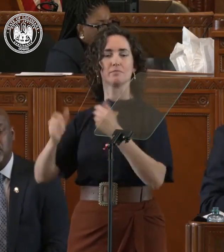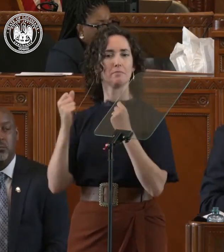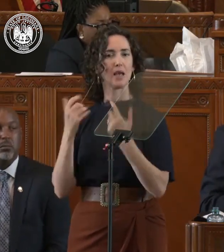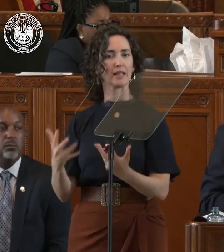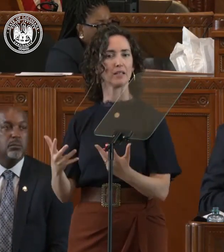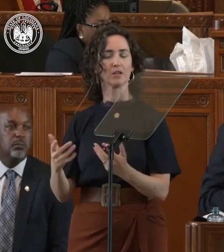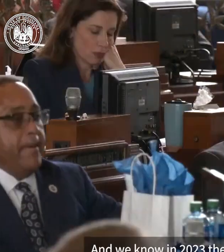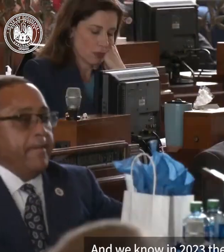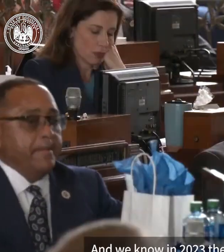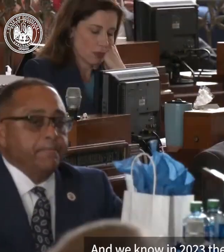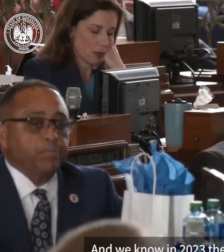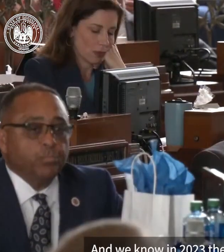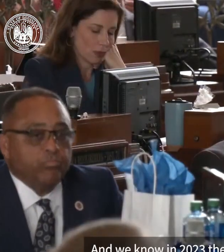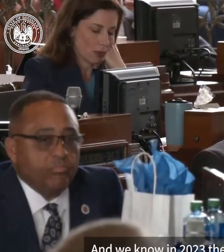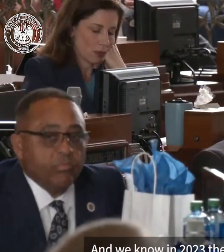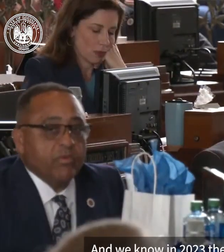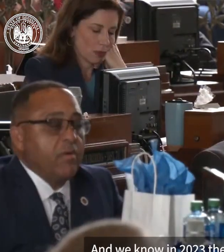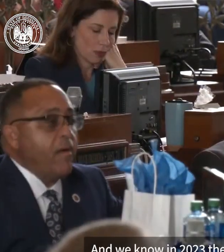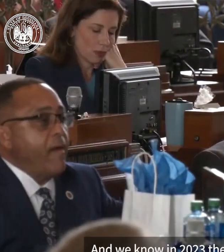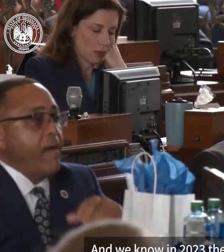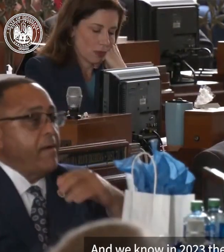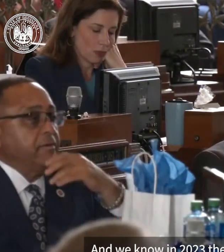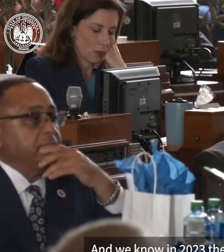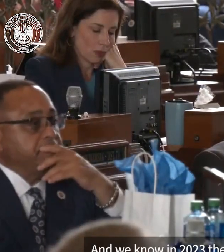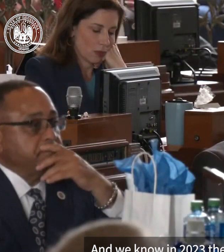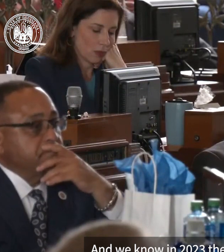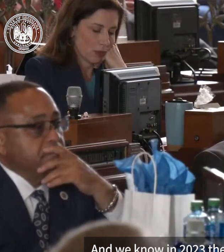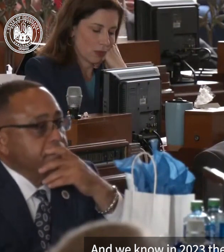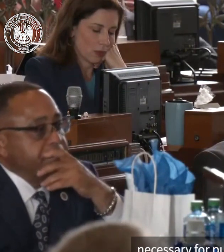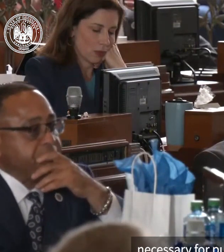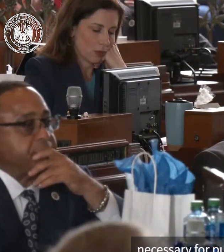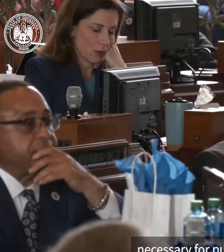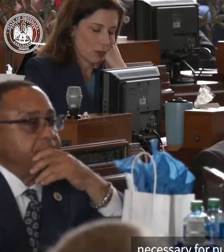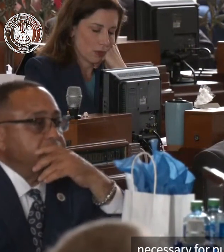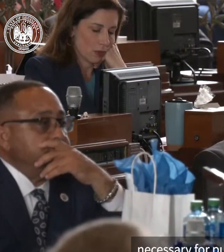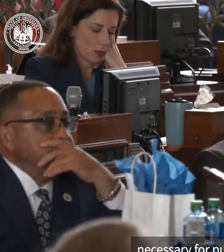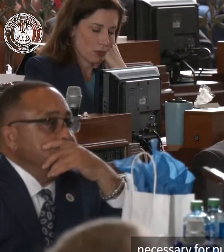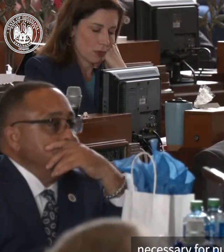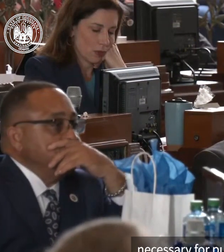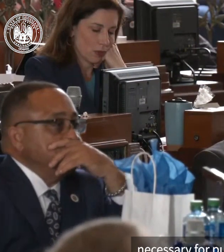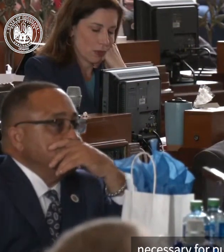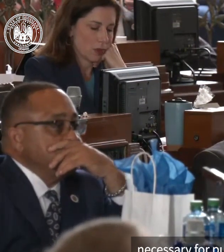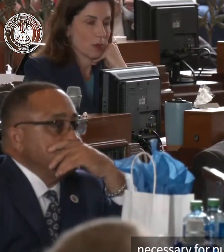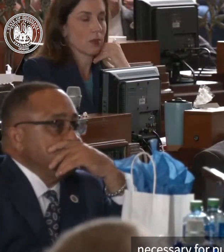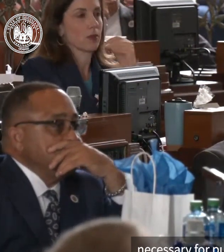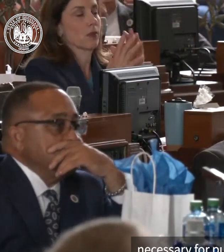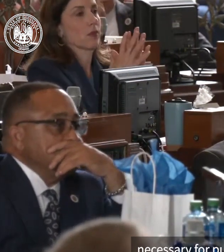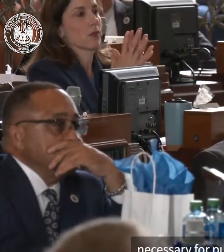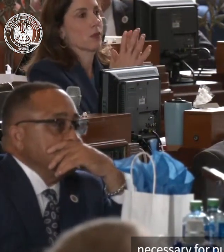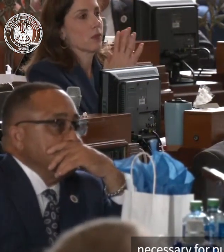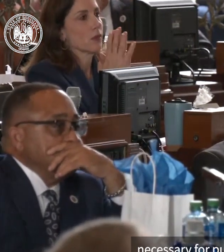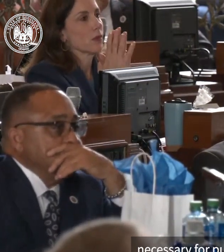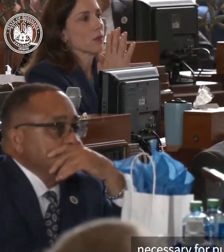crime, and we know in 2023 the death penalty isn't necessary for public safety.